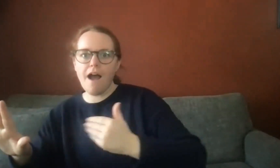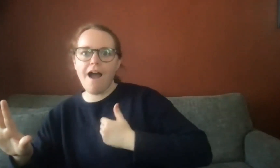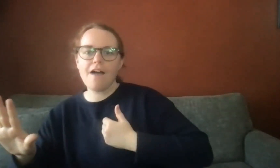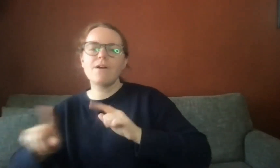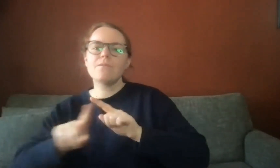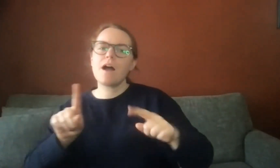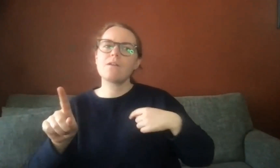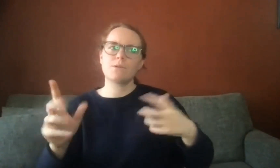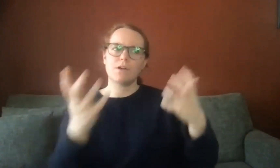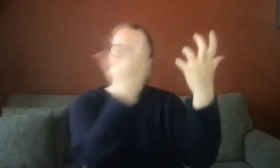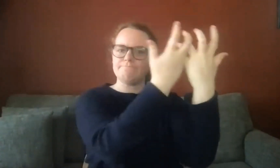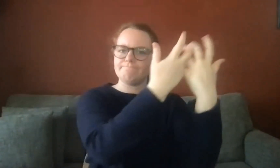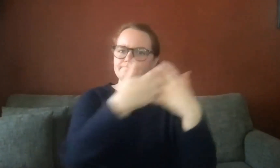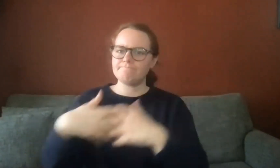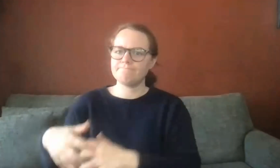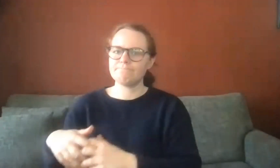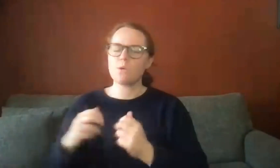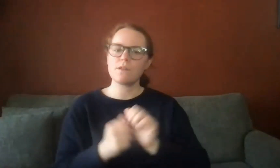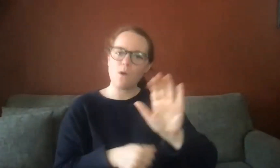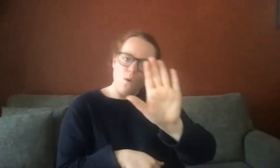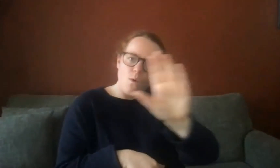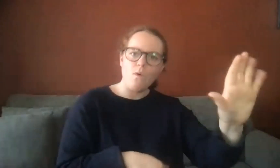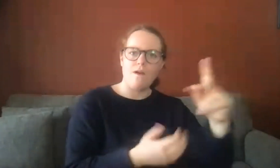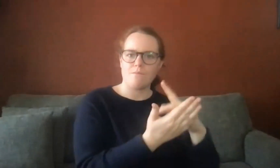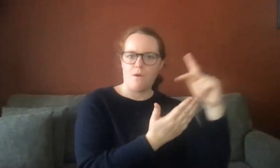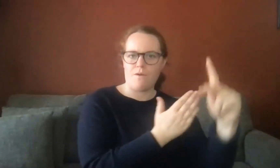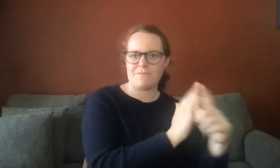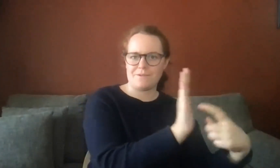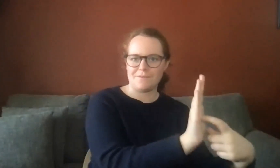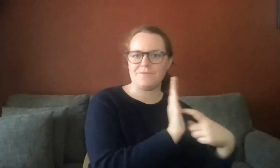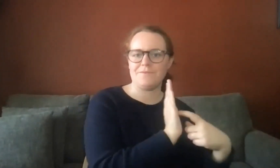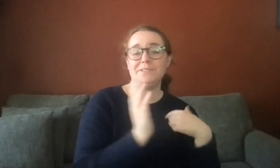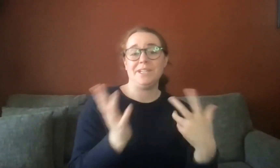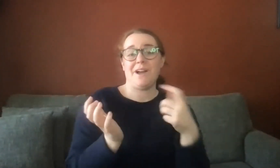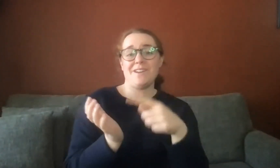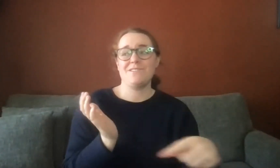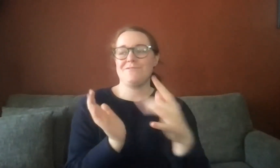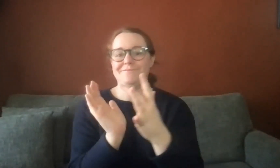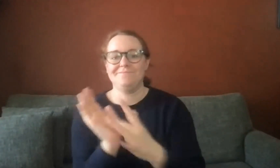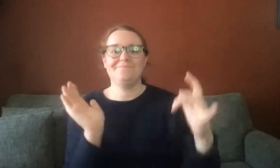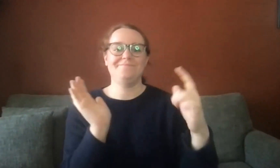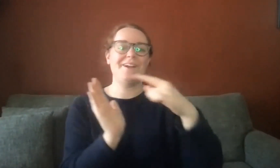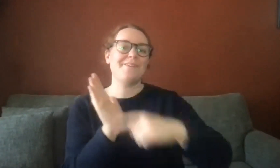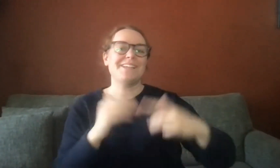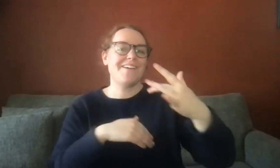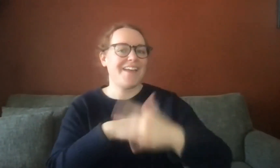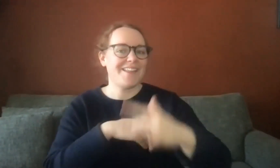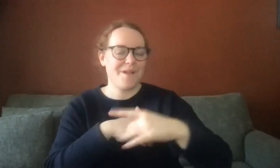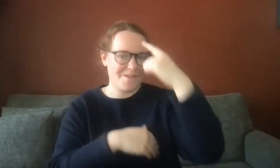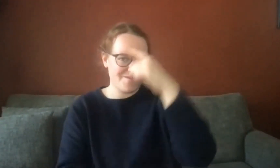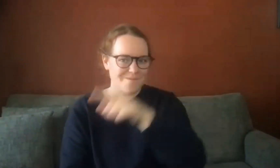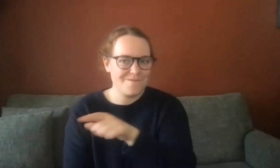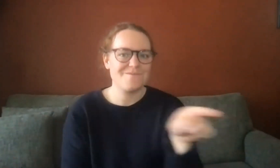with, all program requirements and all of that. But we want you to maximize on what all is available to you as well. So sometimes we try